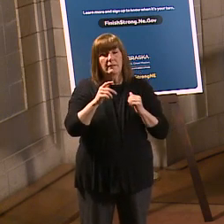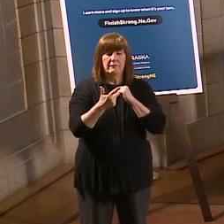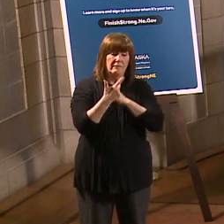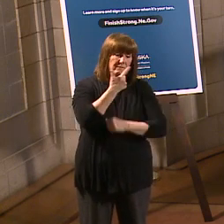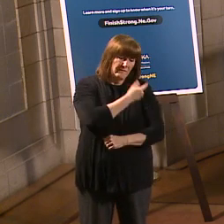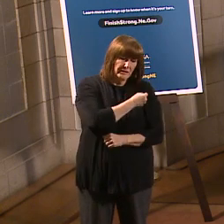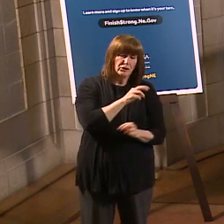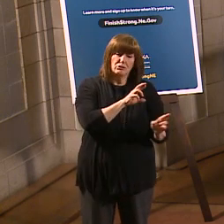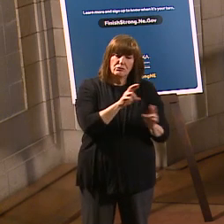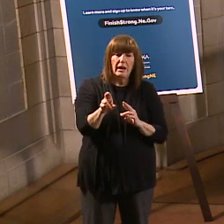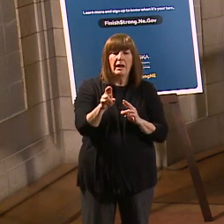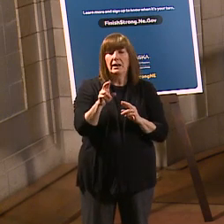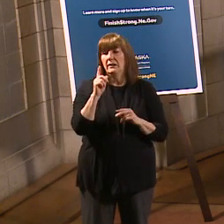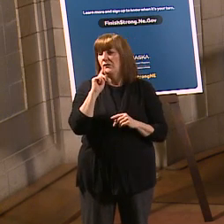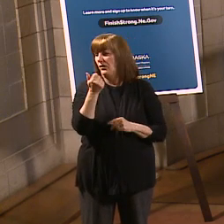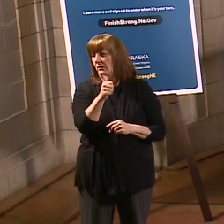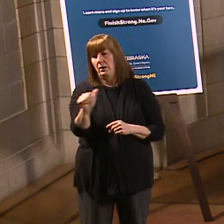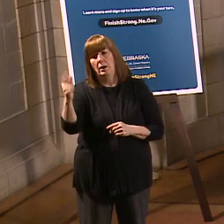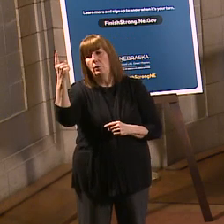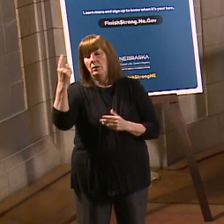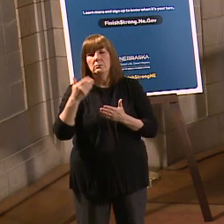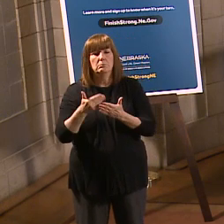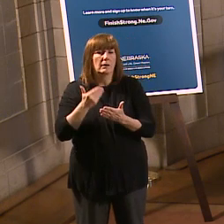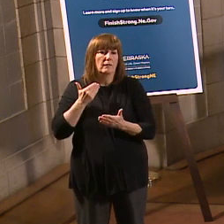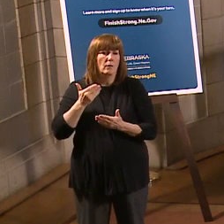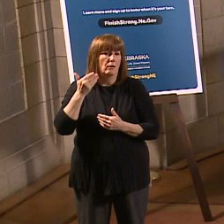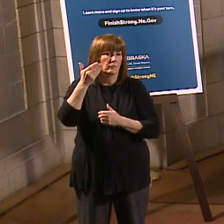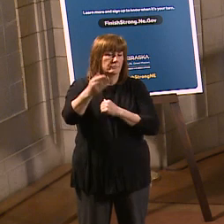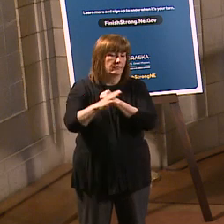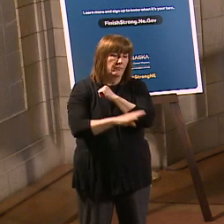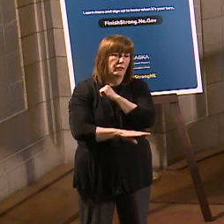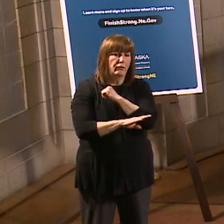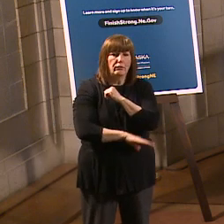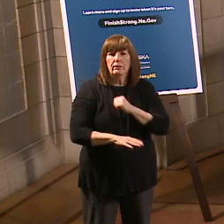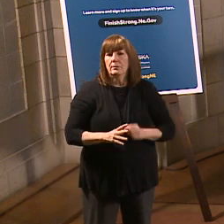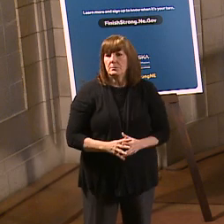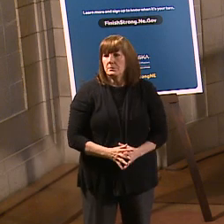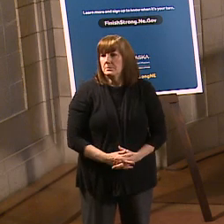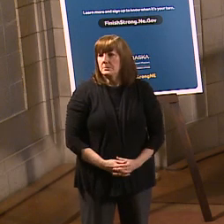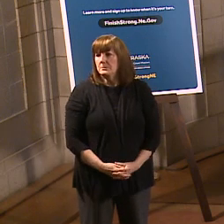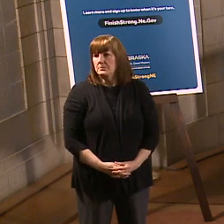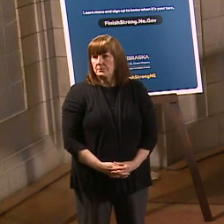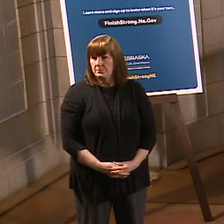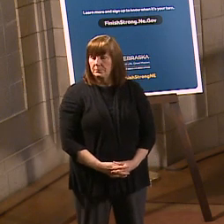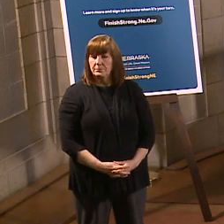readily available to just about anybody long before we hit the fall semester.